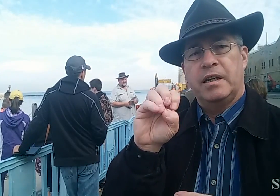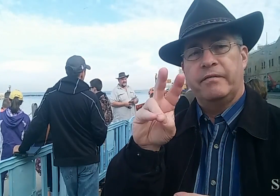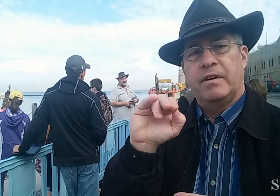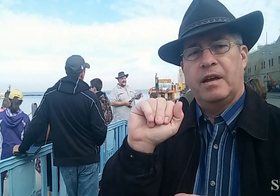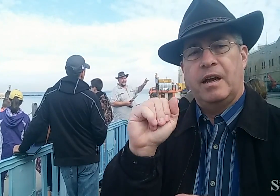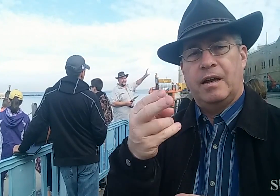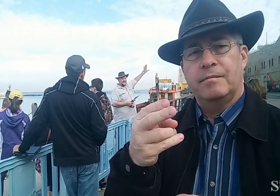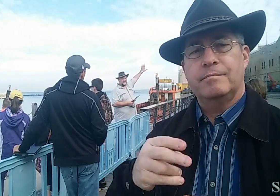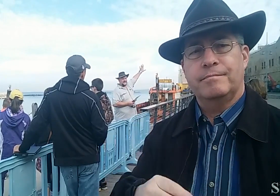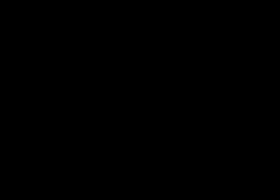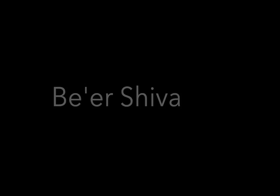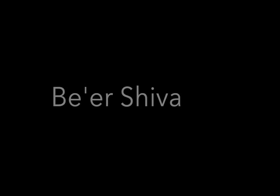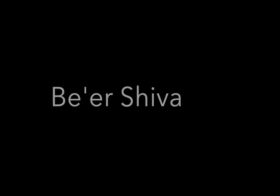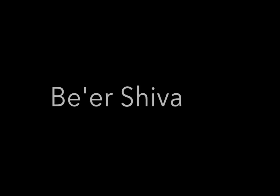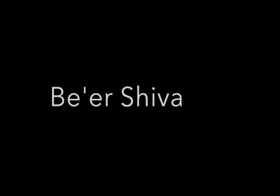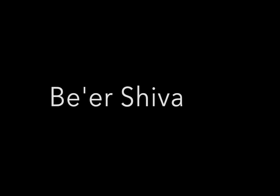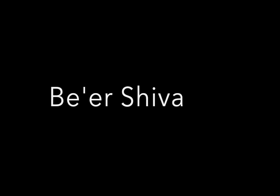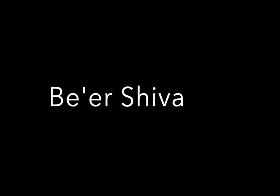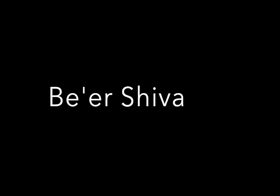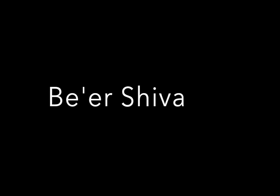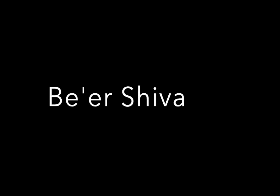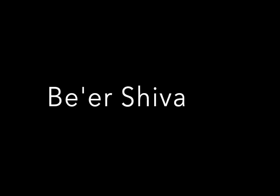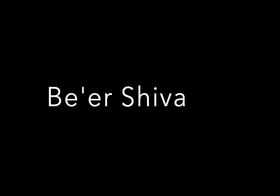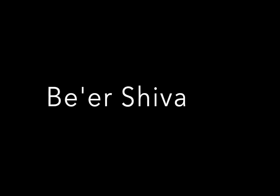ground and then went to Nineveh.